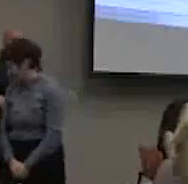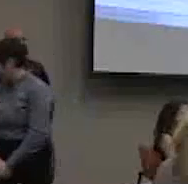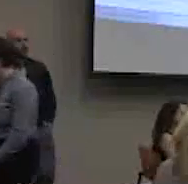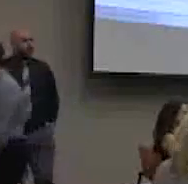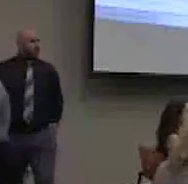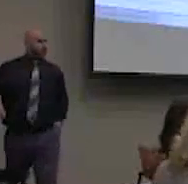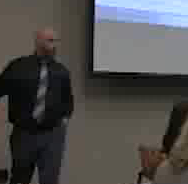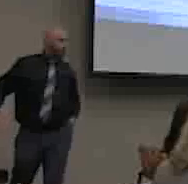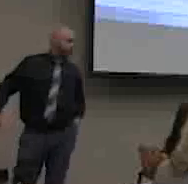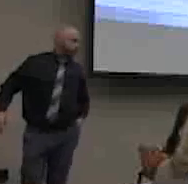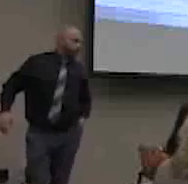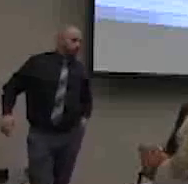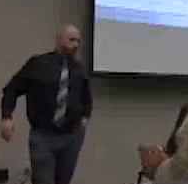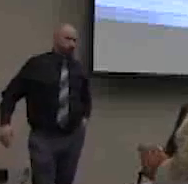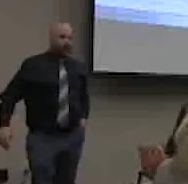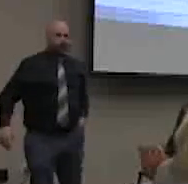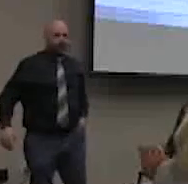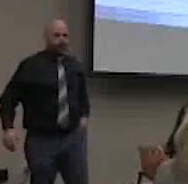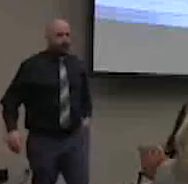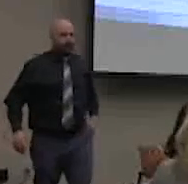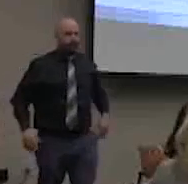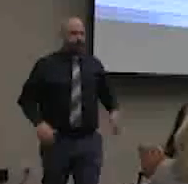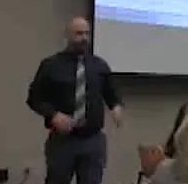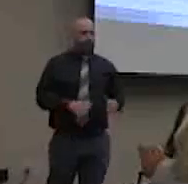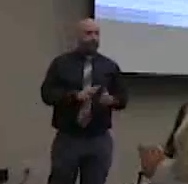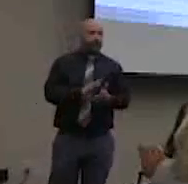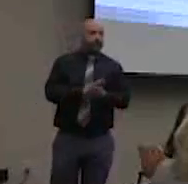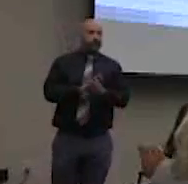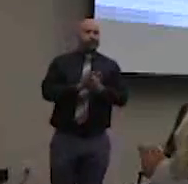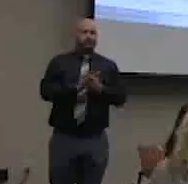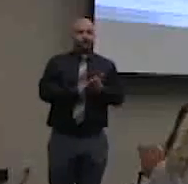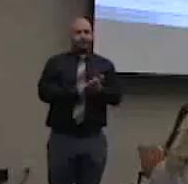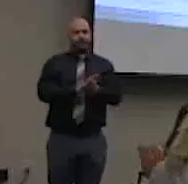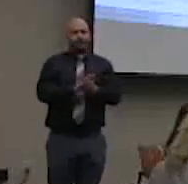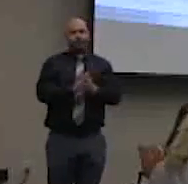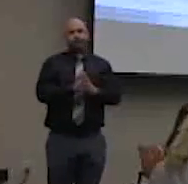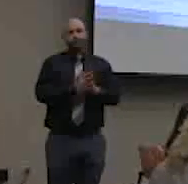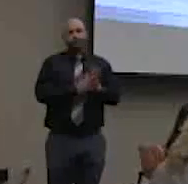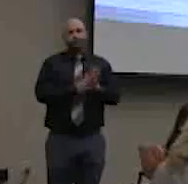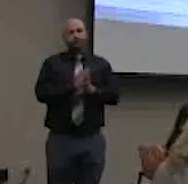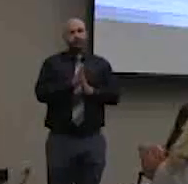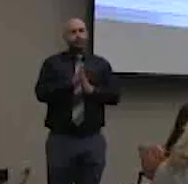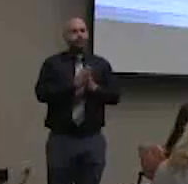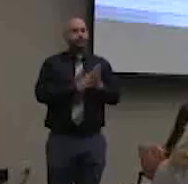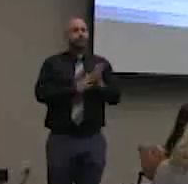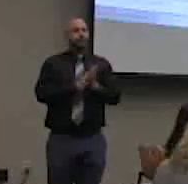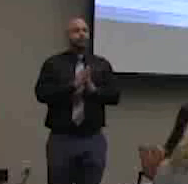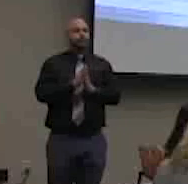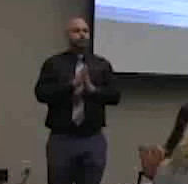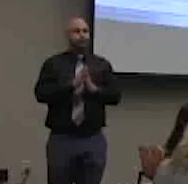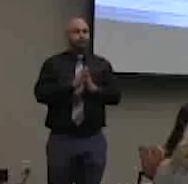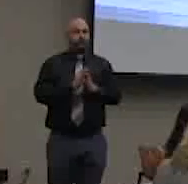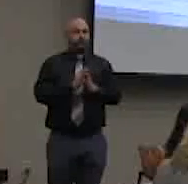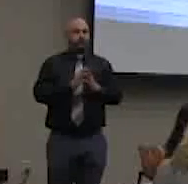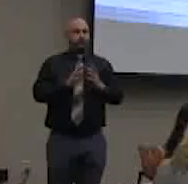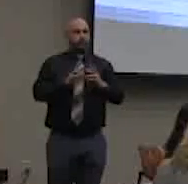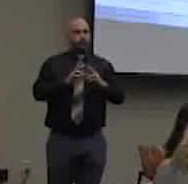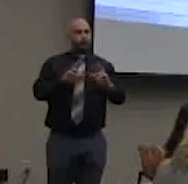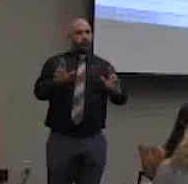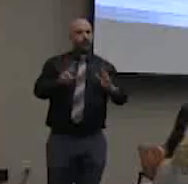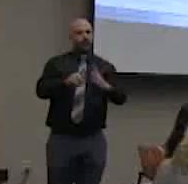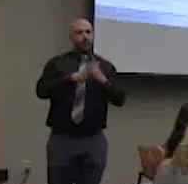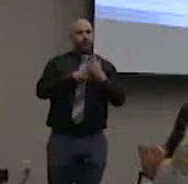I agree with all of that. And I would add on, I think as Ready Start's become as a thing, as I have taken to say internally, that